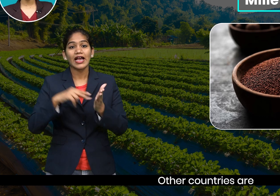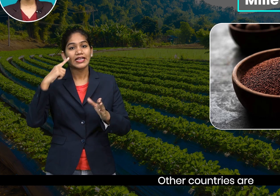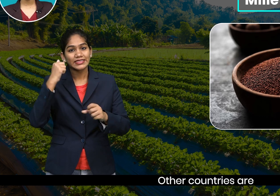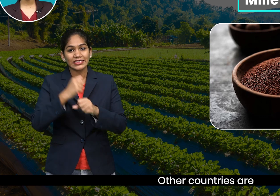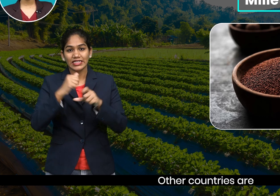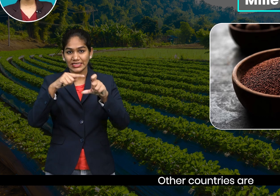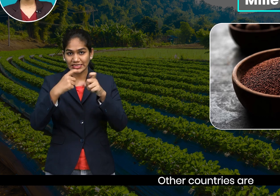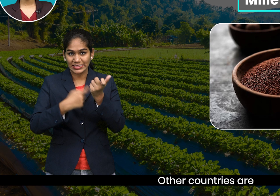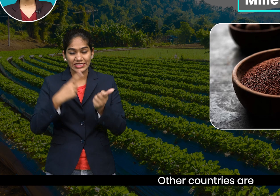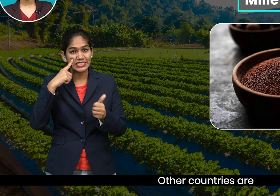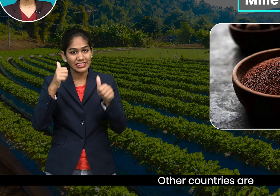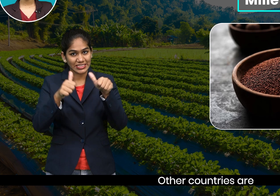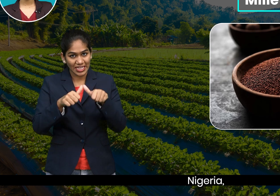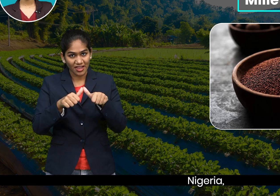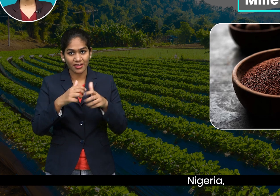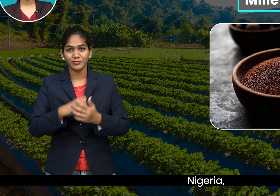Nigeria,